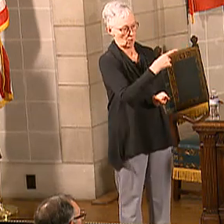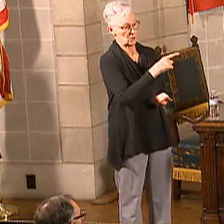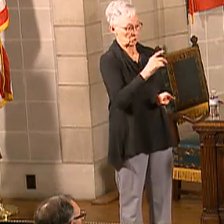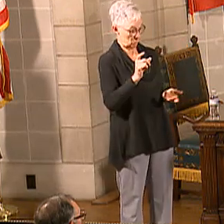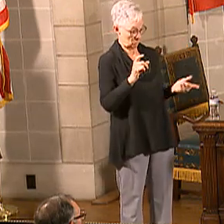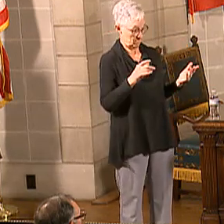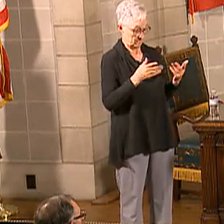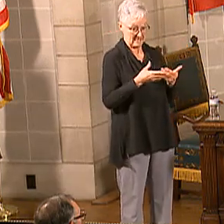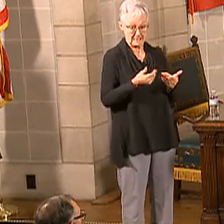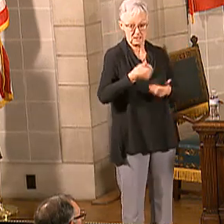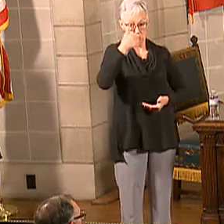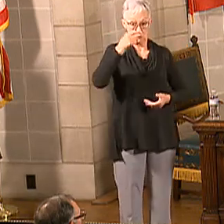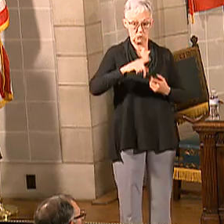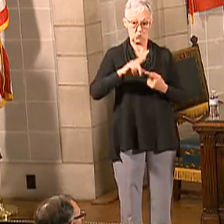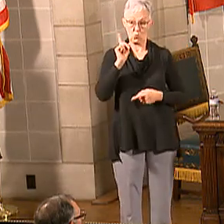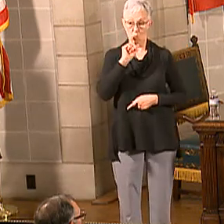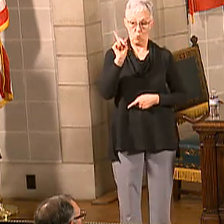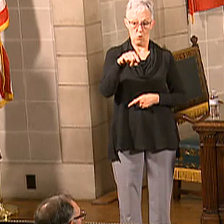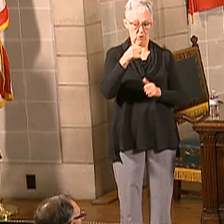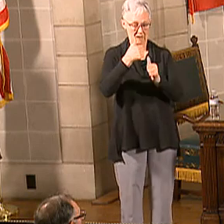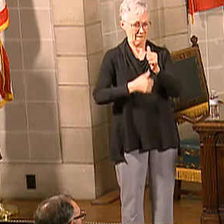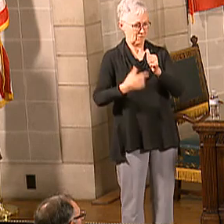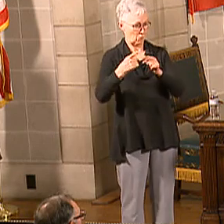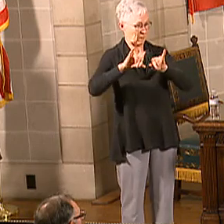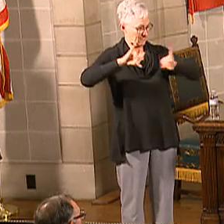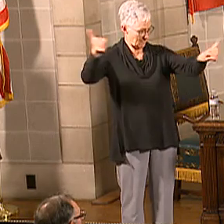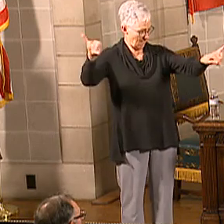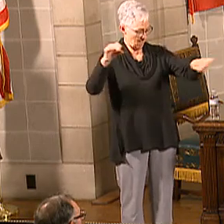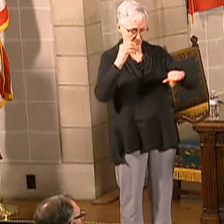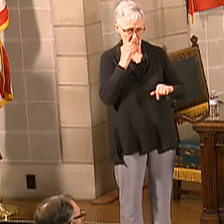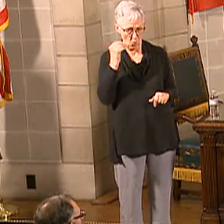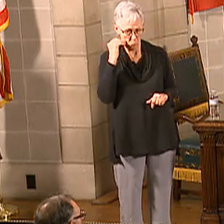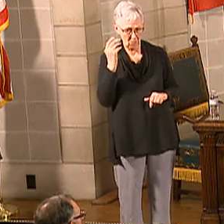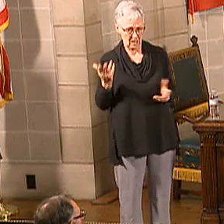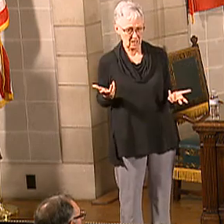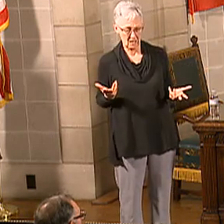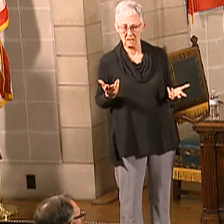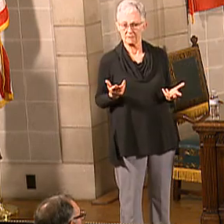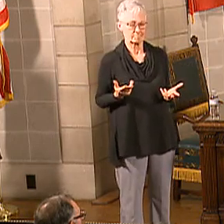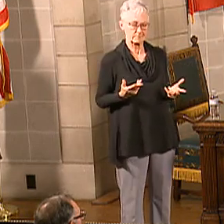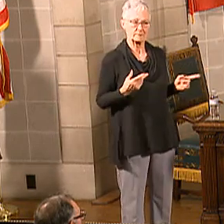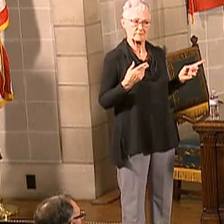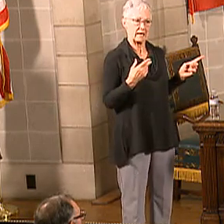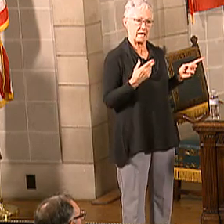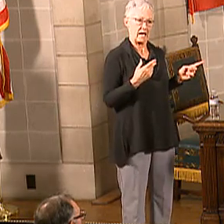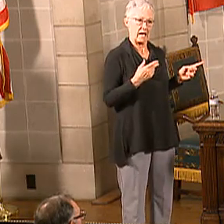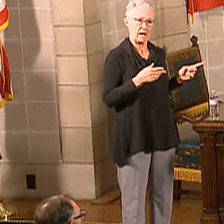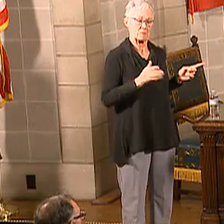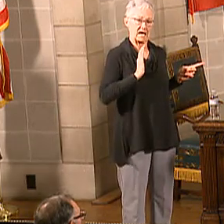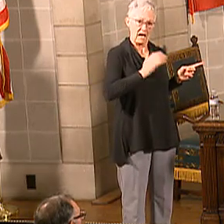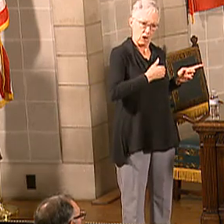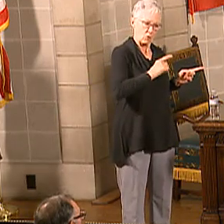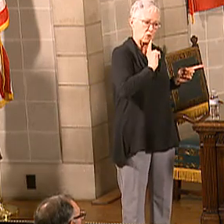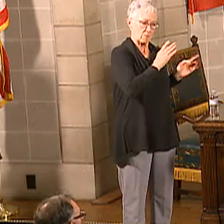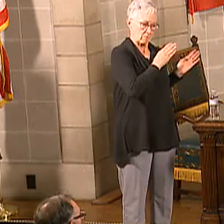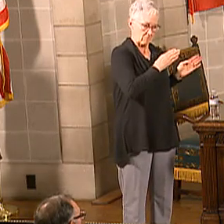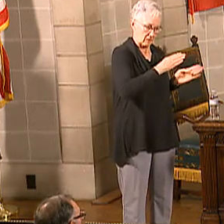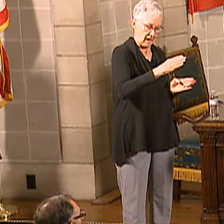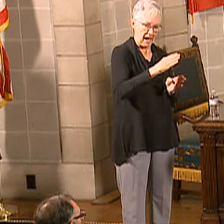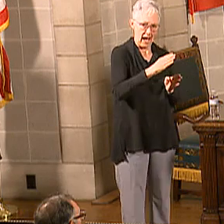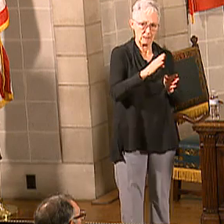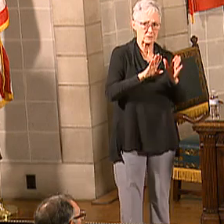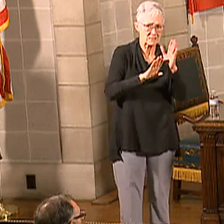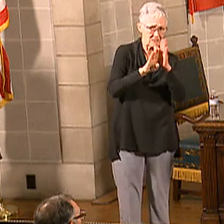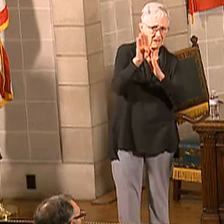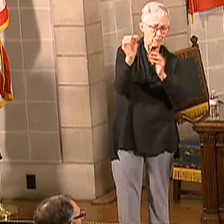everybody to stay home? And I think this really gets back, and again, a part of our plan, again, we worked this plan out with our experts at the University of Nebraska Medical Center. And remind everybody, one